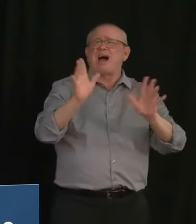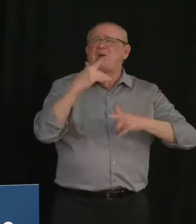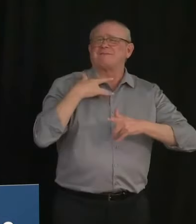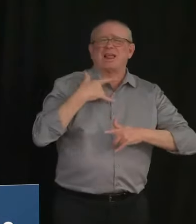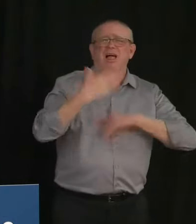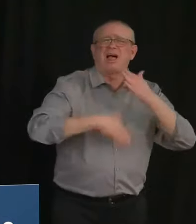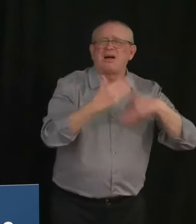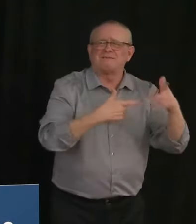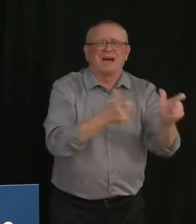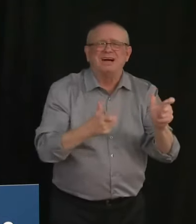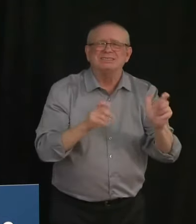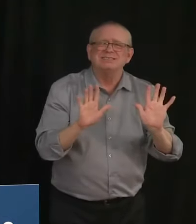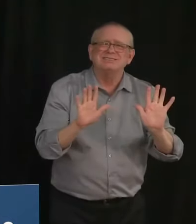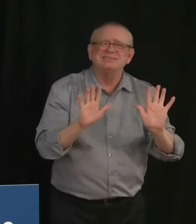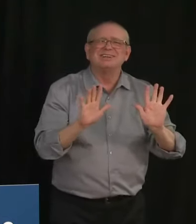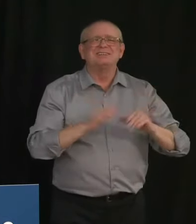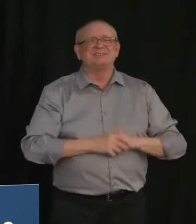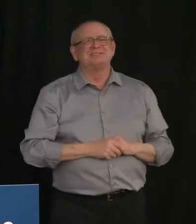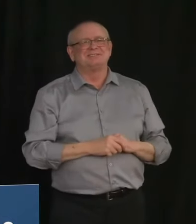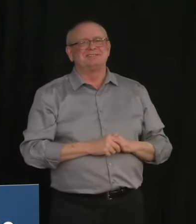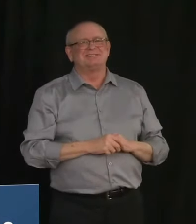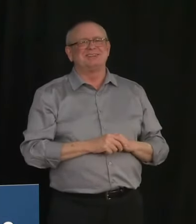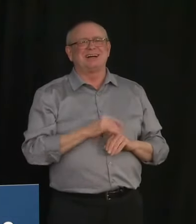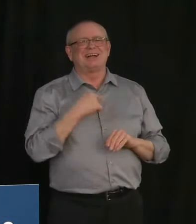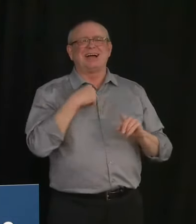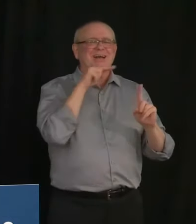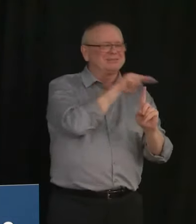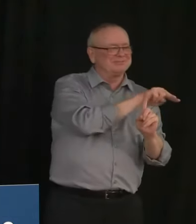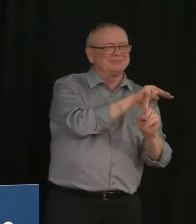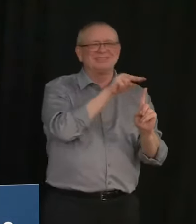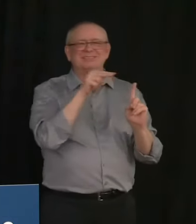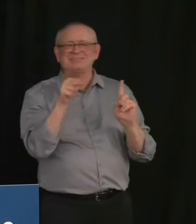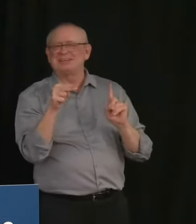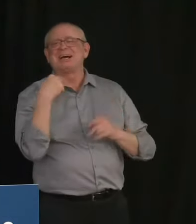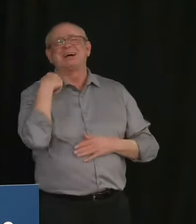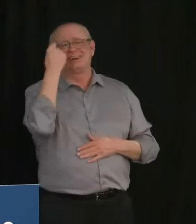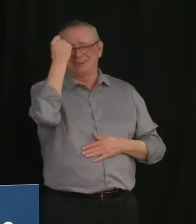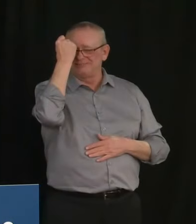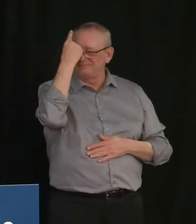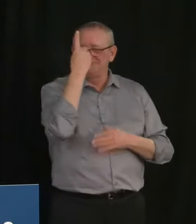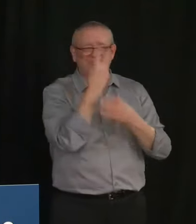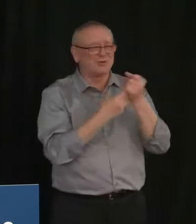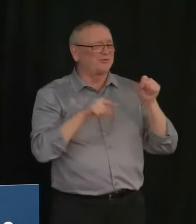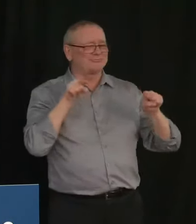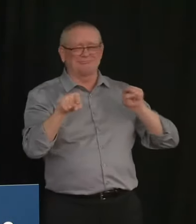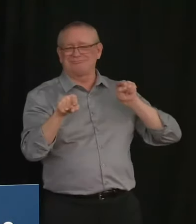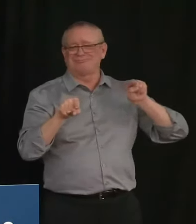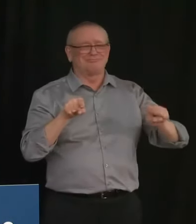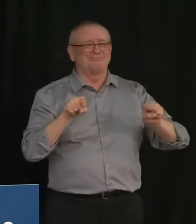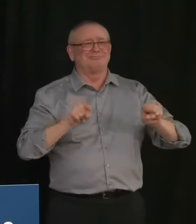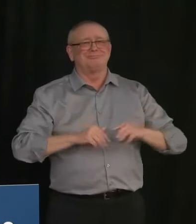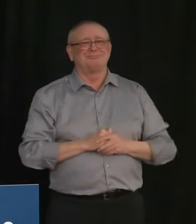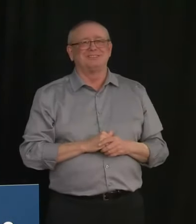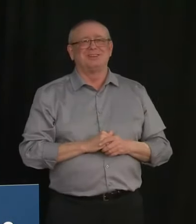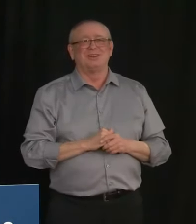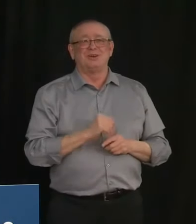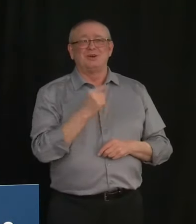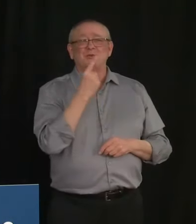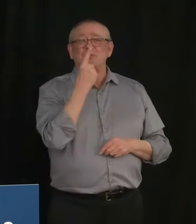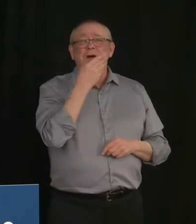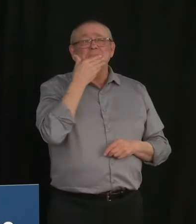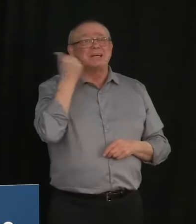fast. Both of these perspectives are understandable, and as I have often said, there is no one right way to navigate